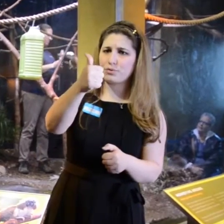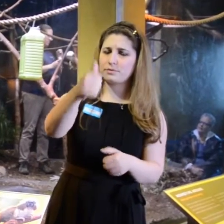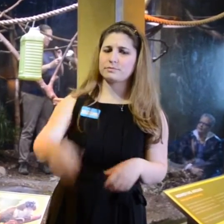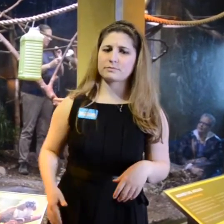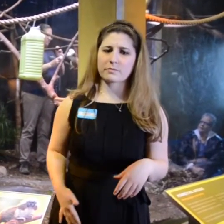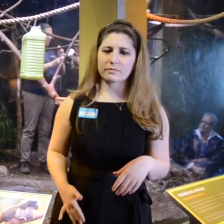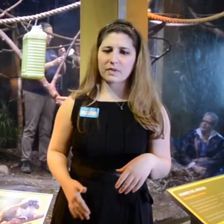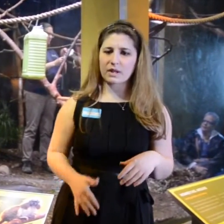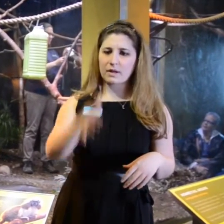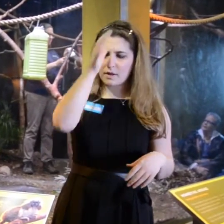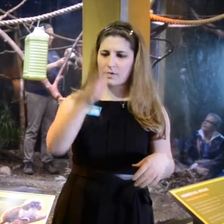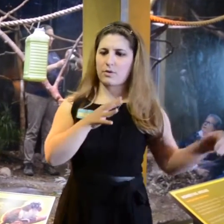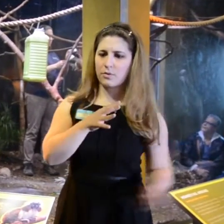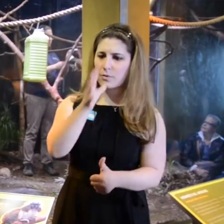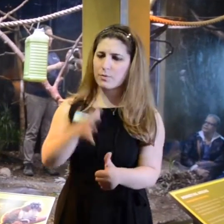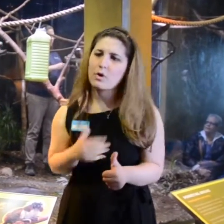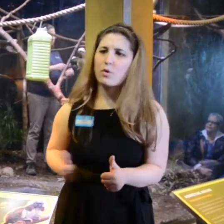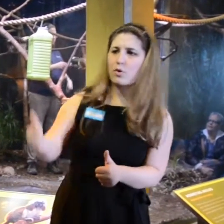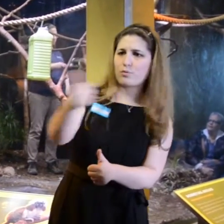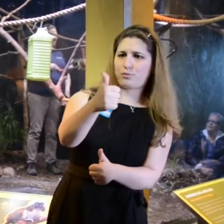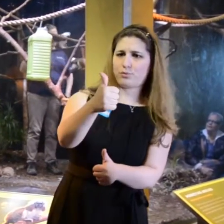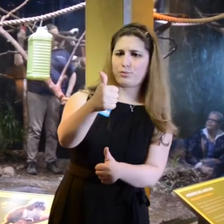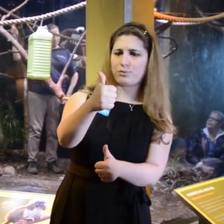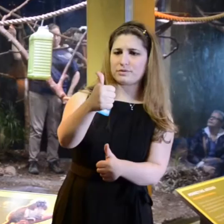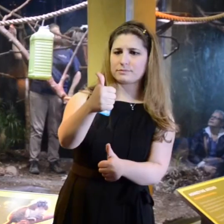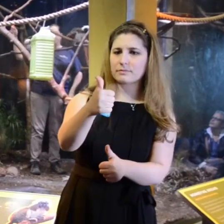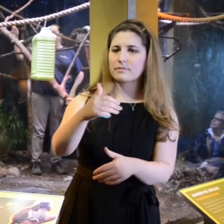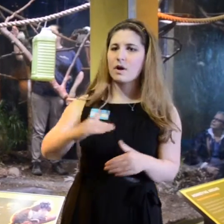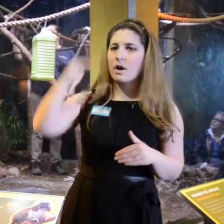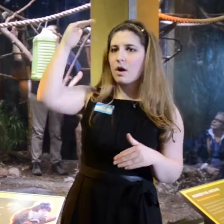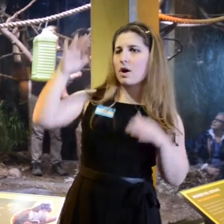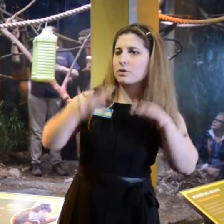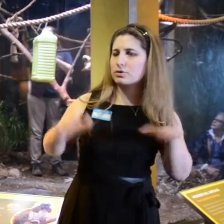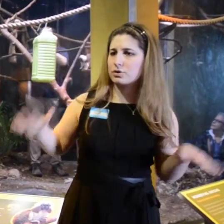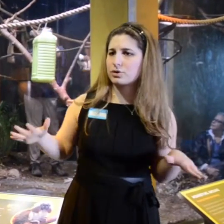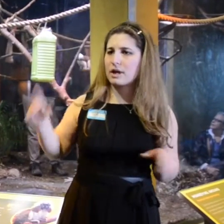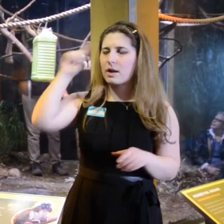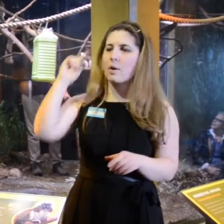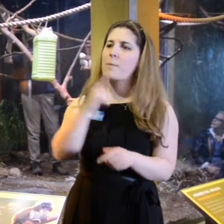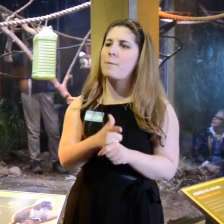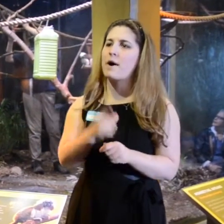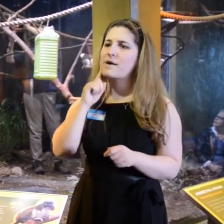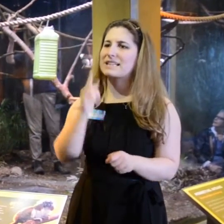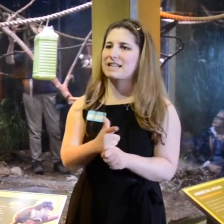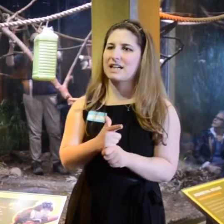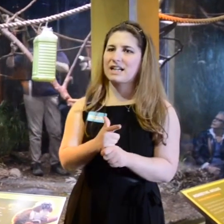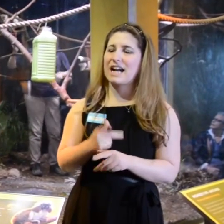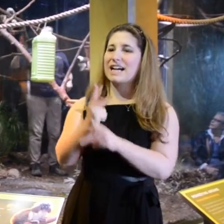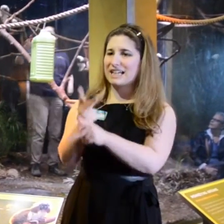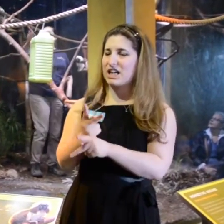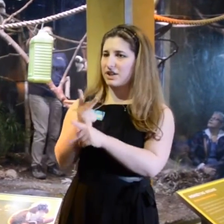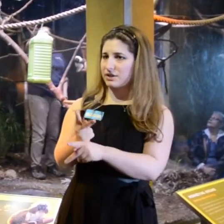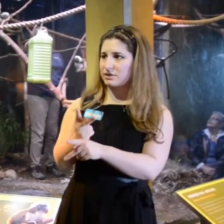Older siblings will stay with their parents to help raise their younger siblings. That way they have those skills when they grow up